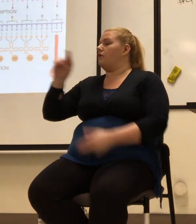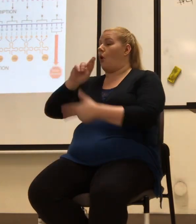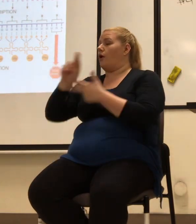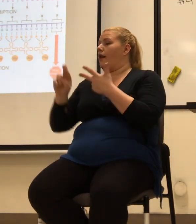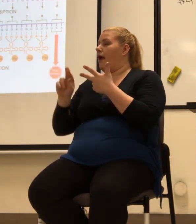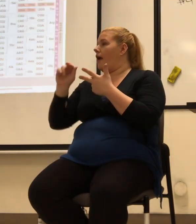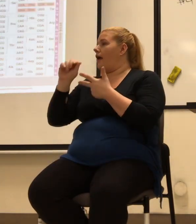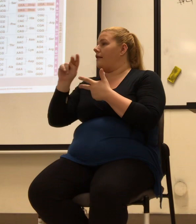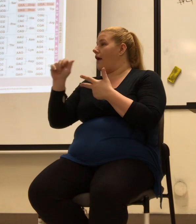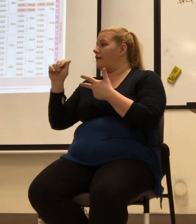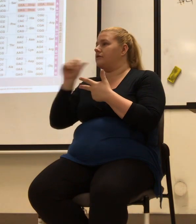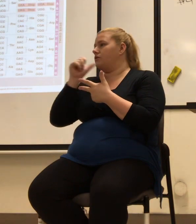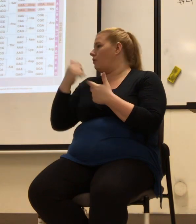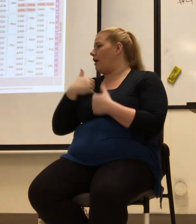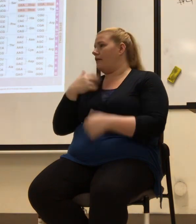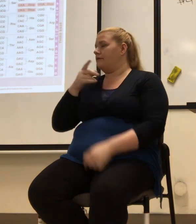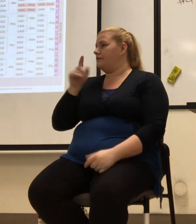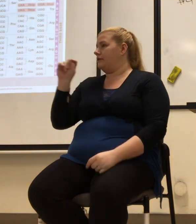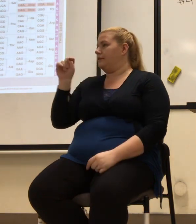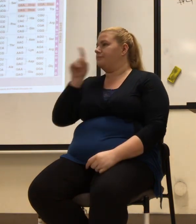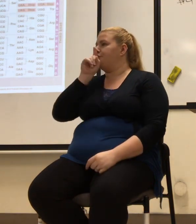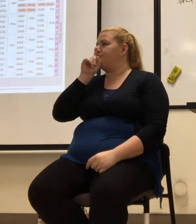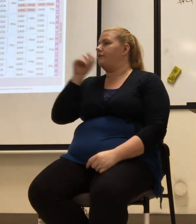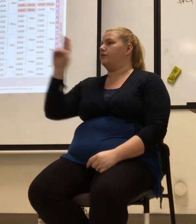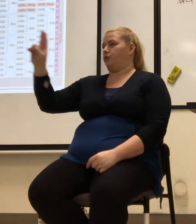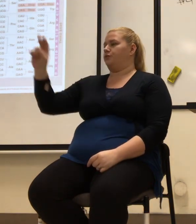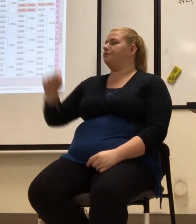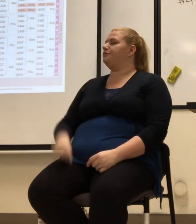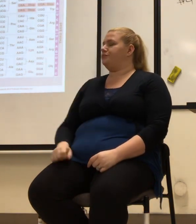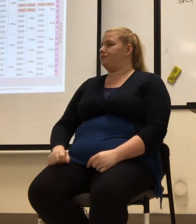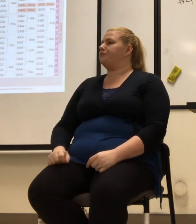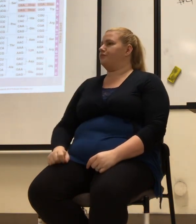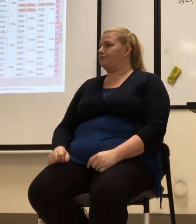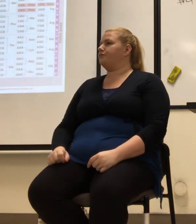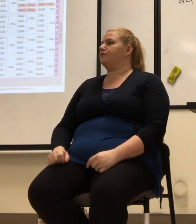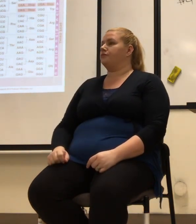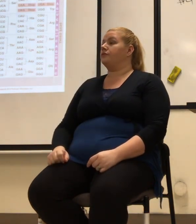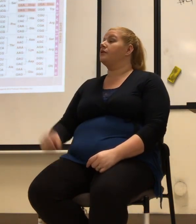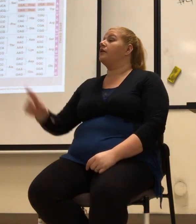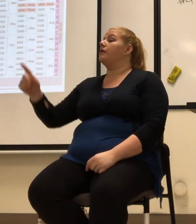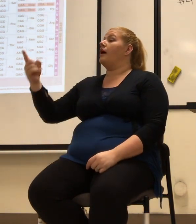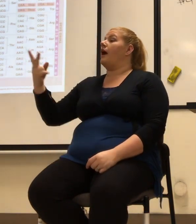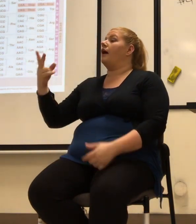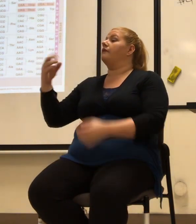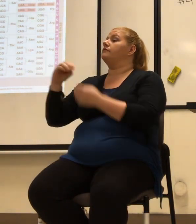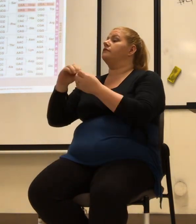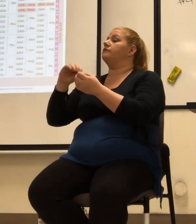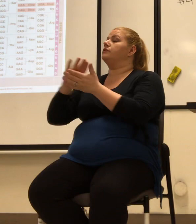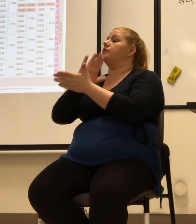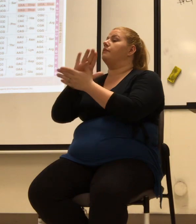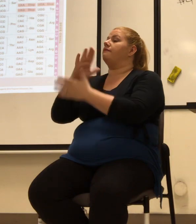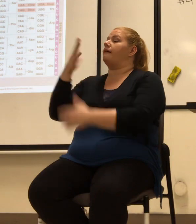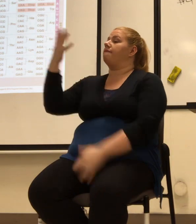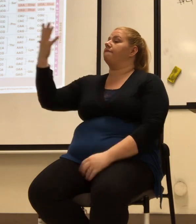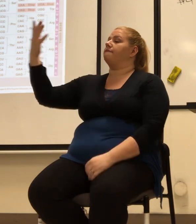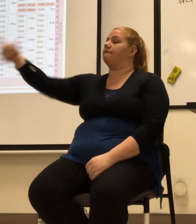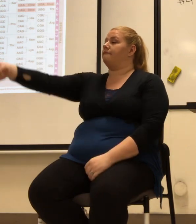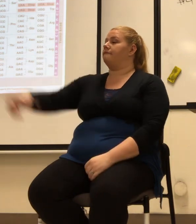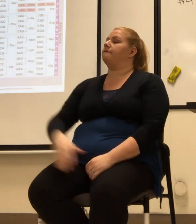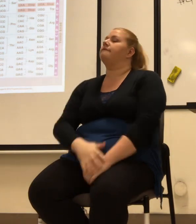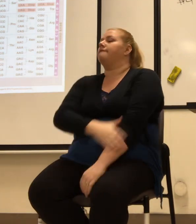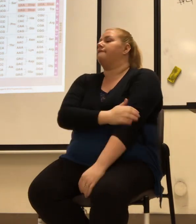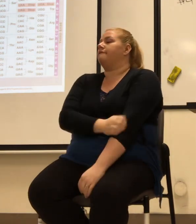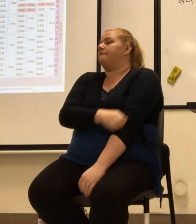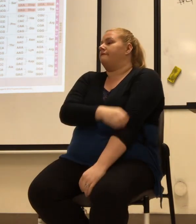So we're going to kind of use this table again. For half sheet number 5,